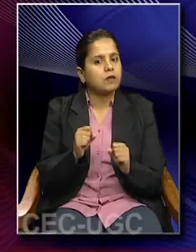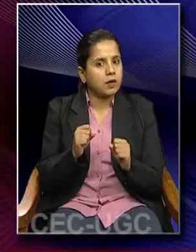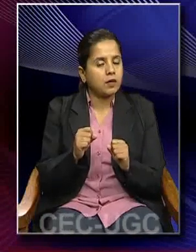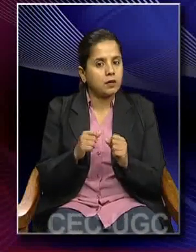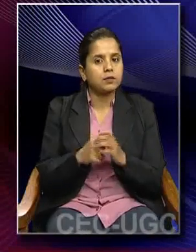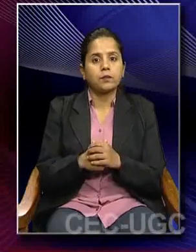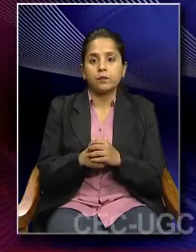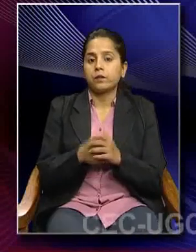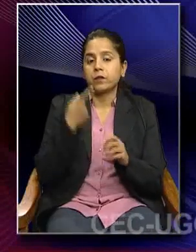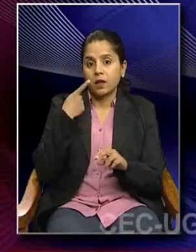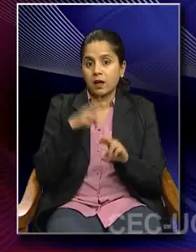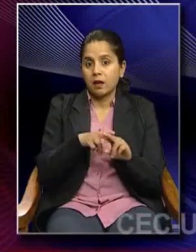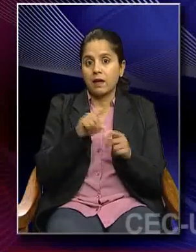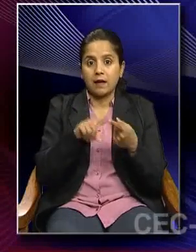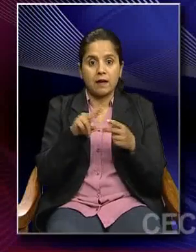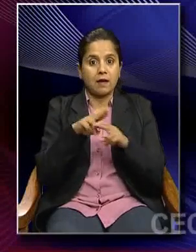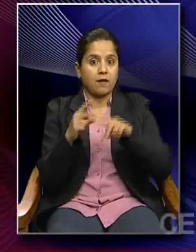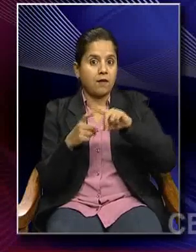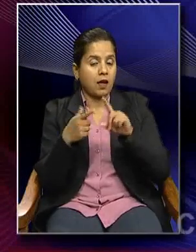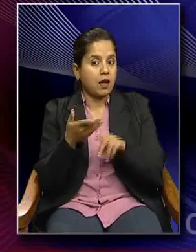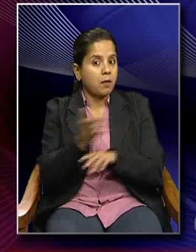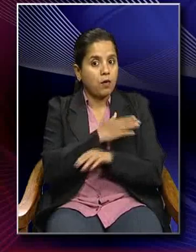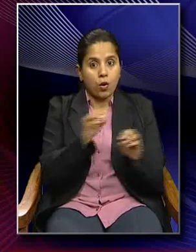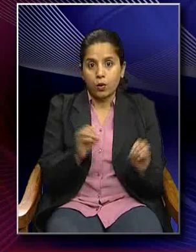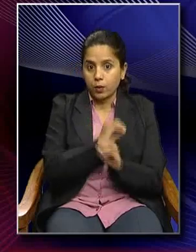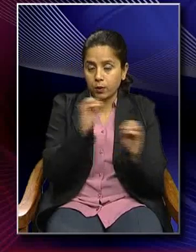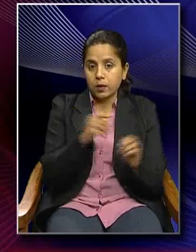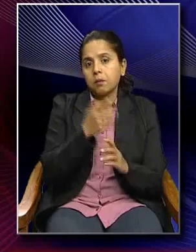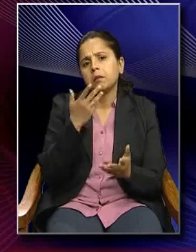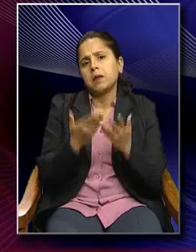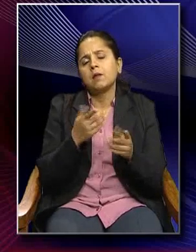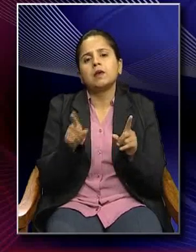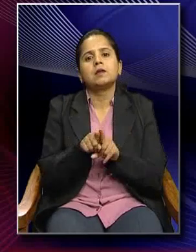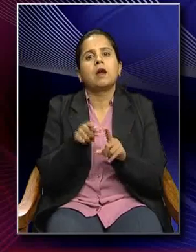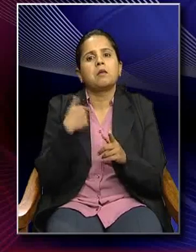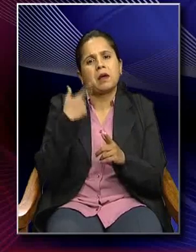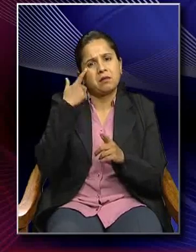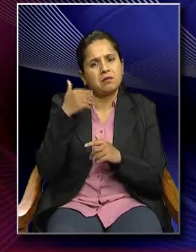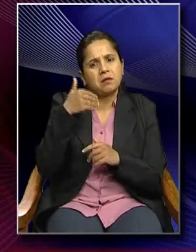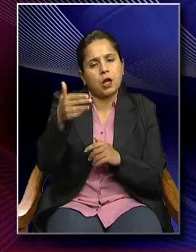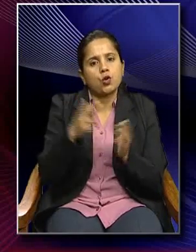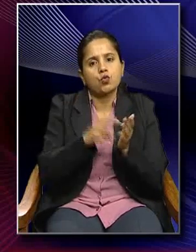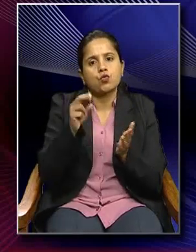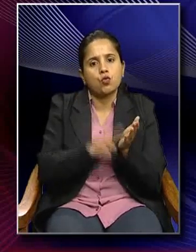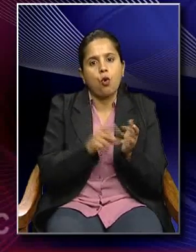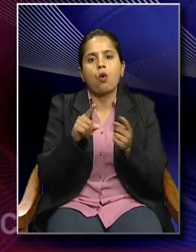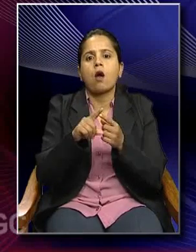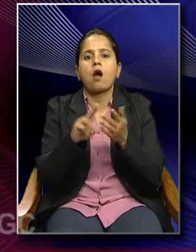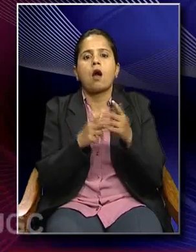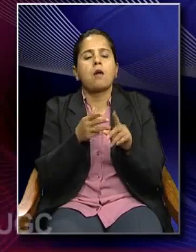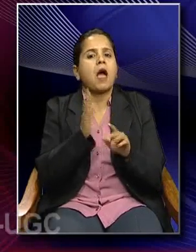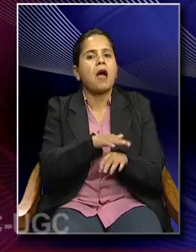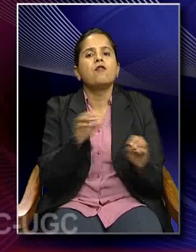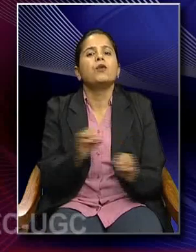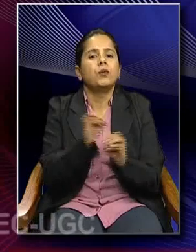So, if the effect does not pre-exist in the cause, it would be like a mere non-entity. That means it was not